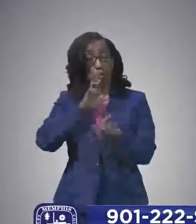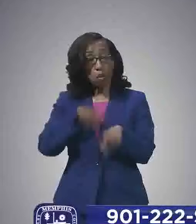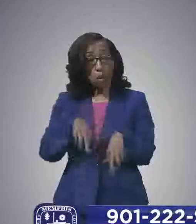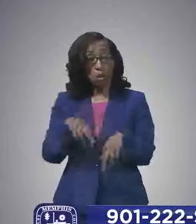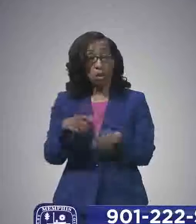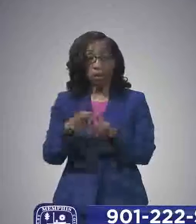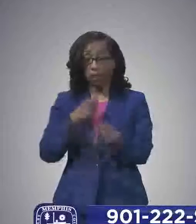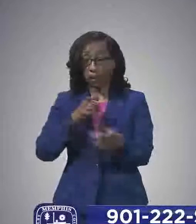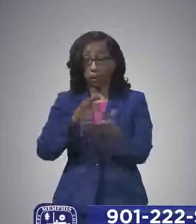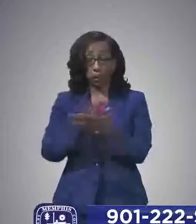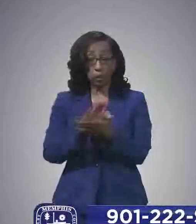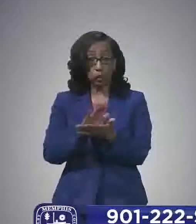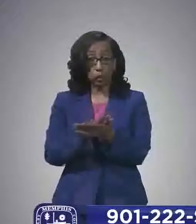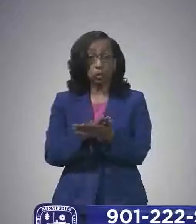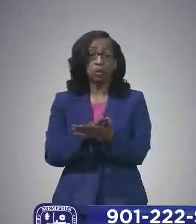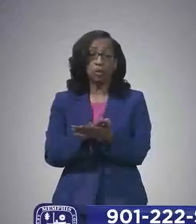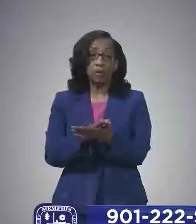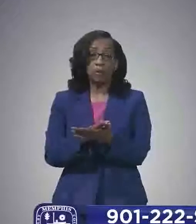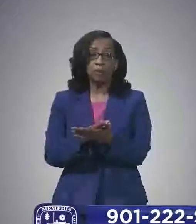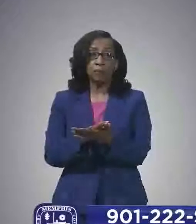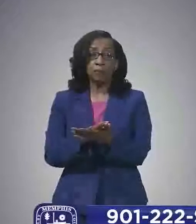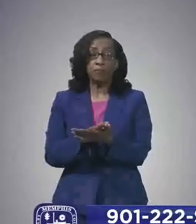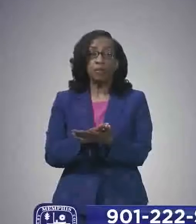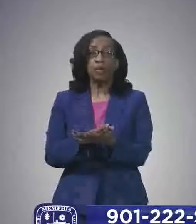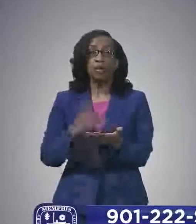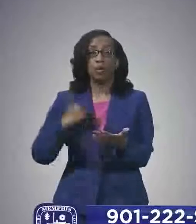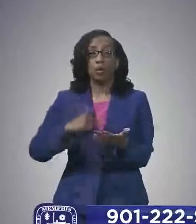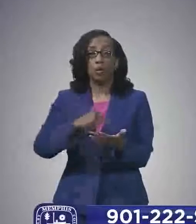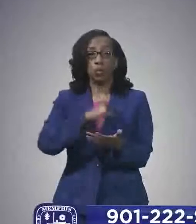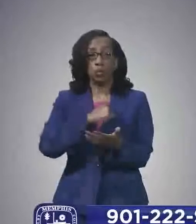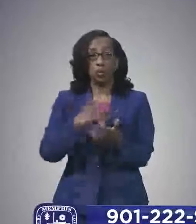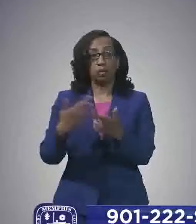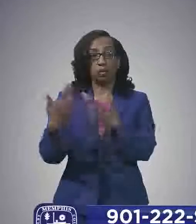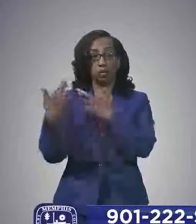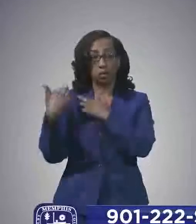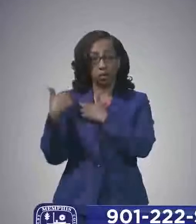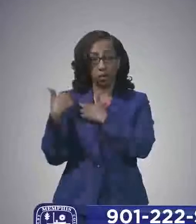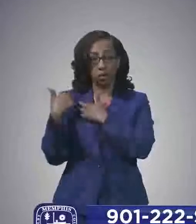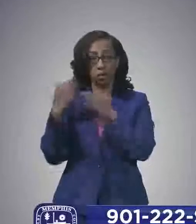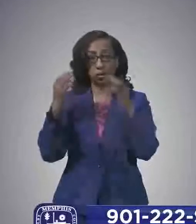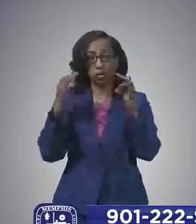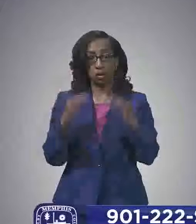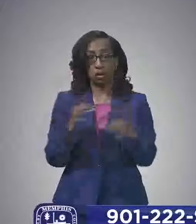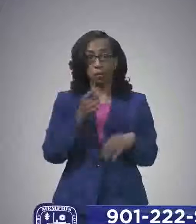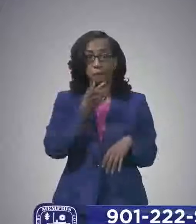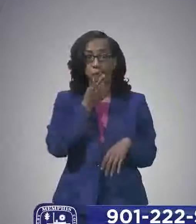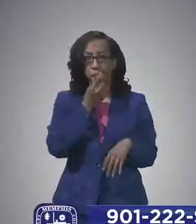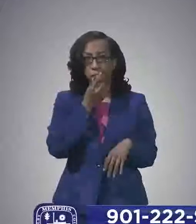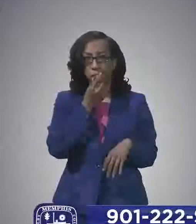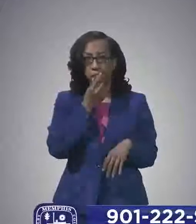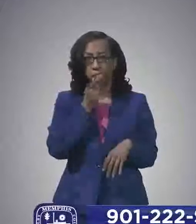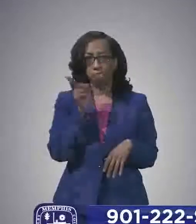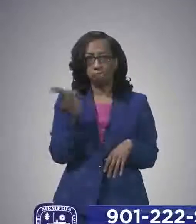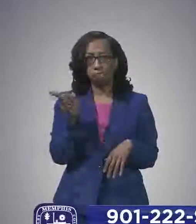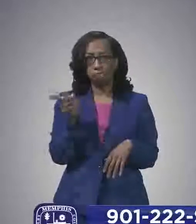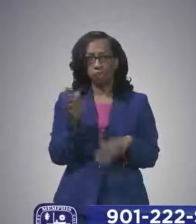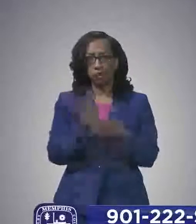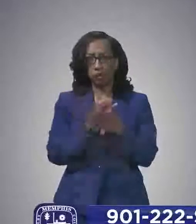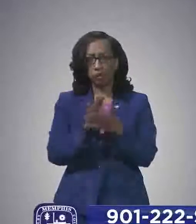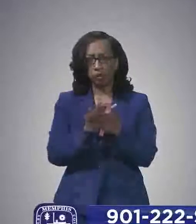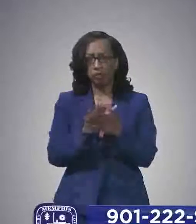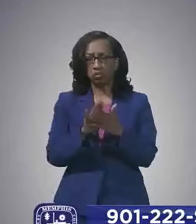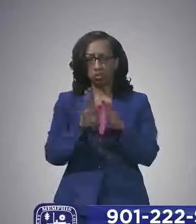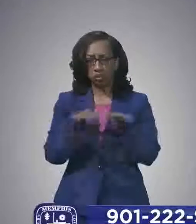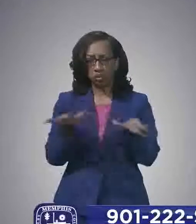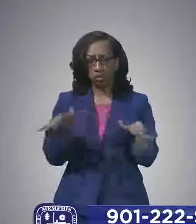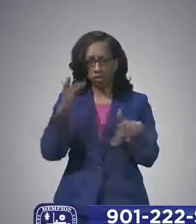from schools, then we have the responsibility to decide if the school in and of itself